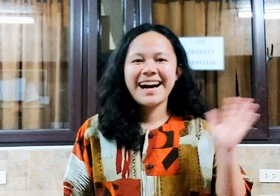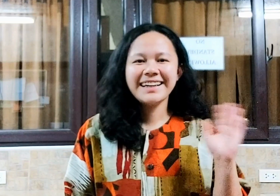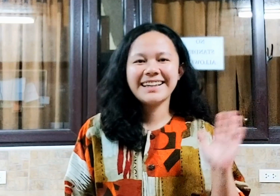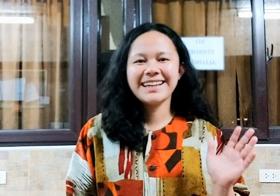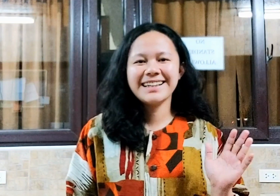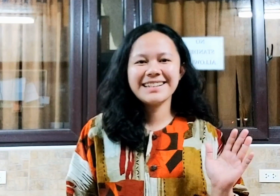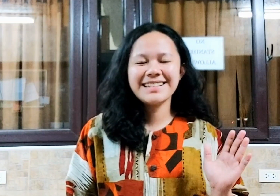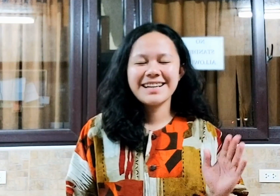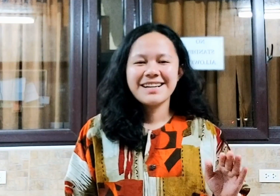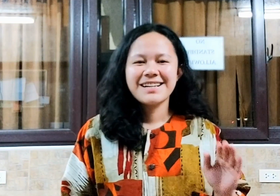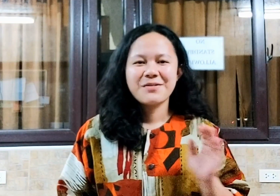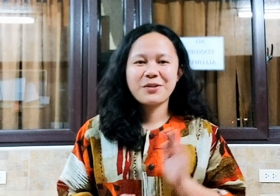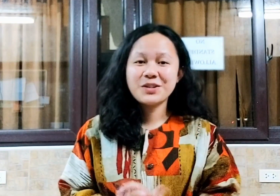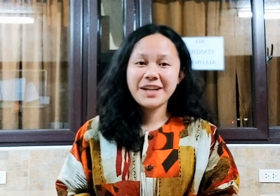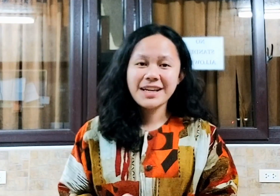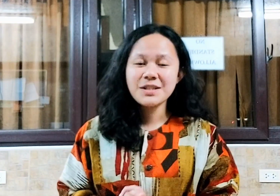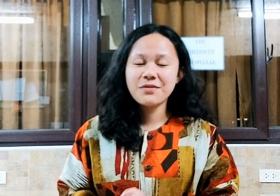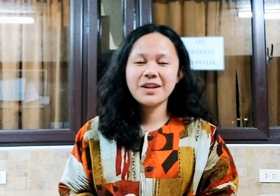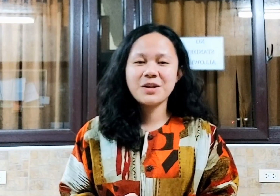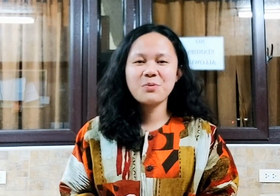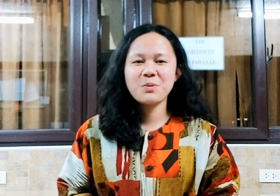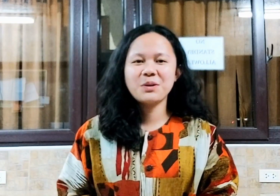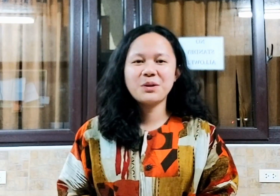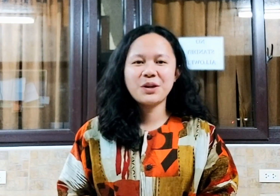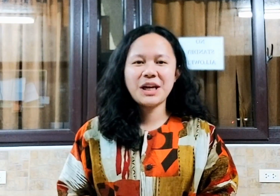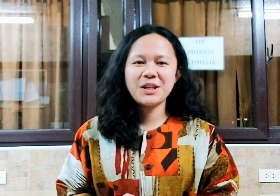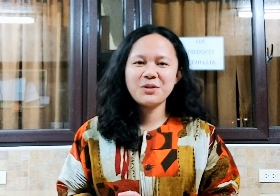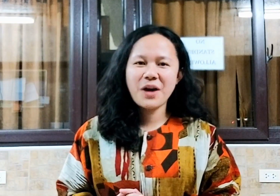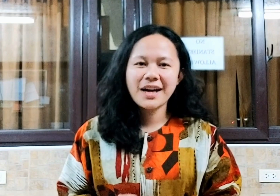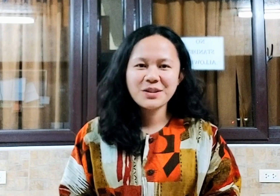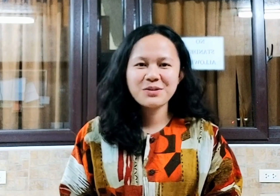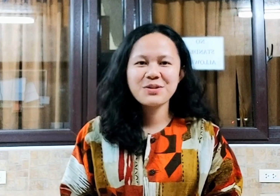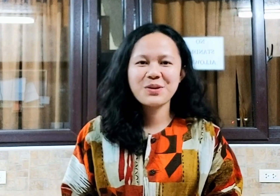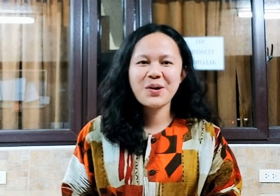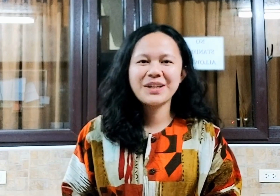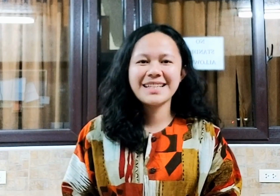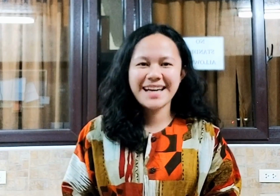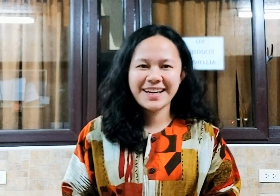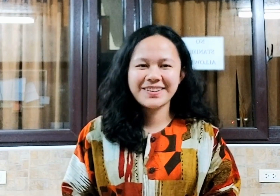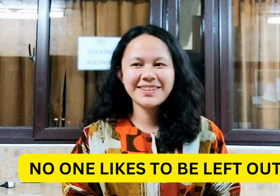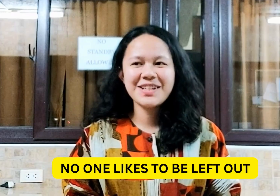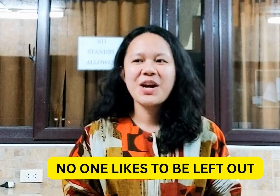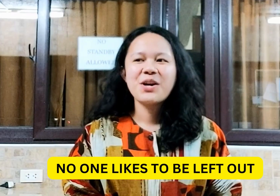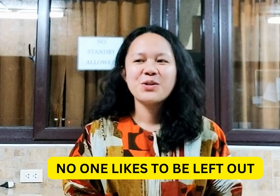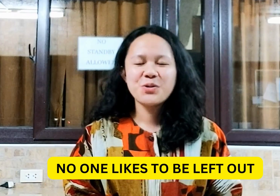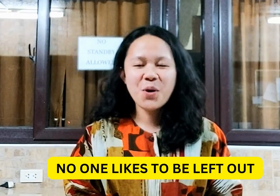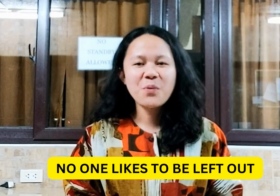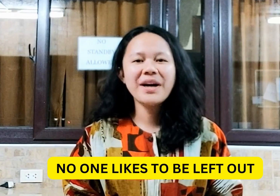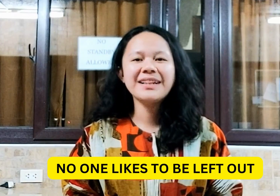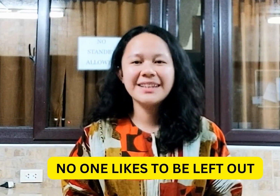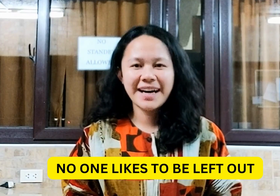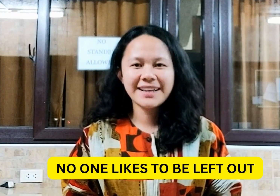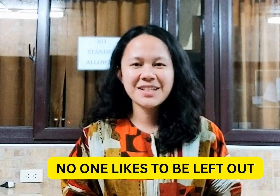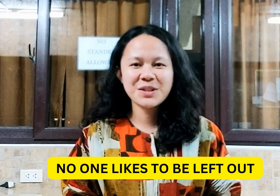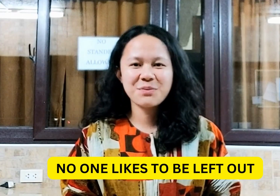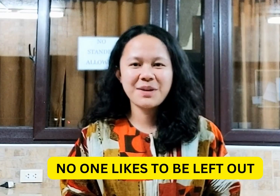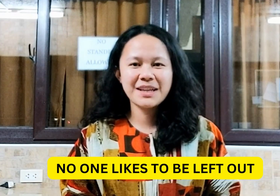Hi kids! For today's video, we will learn a new action song entitled No One Likes to Be